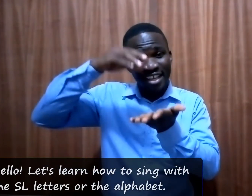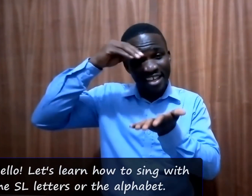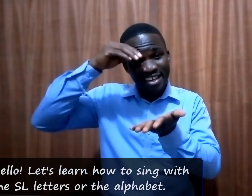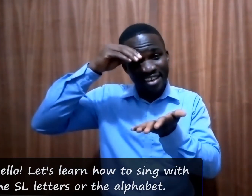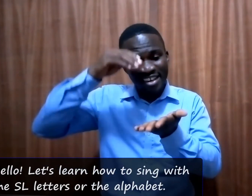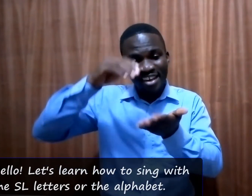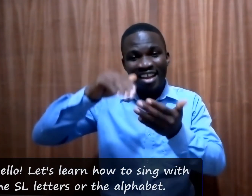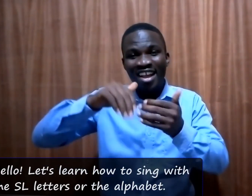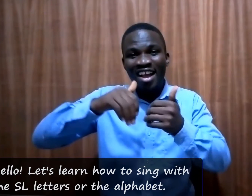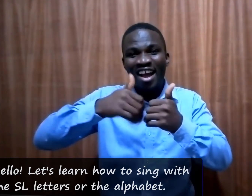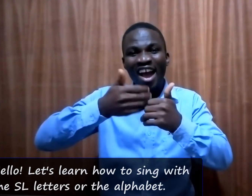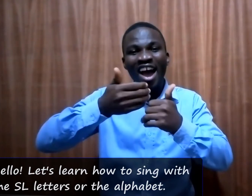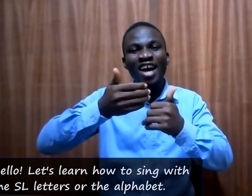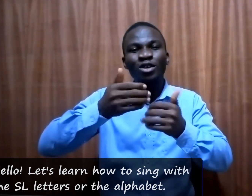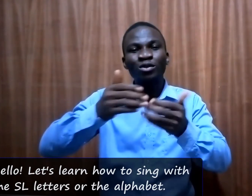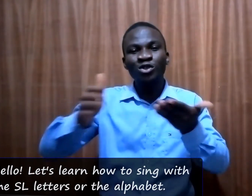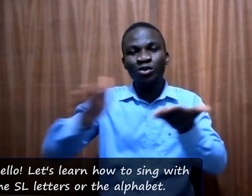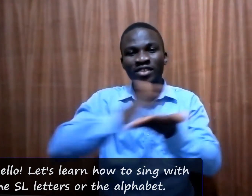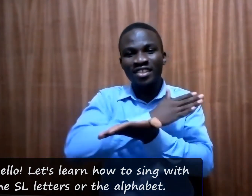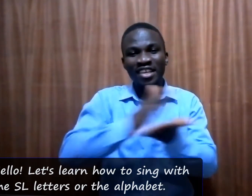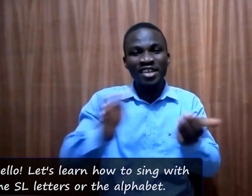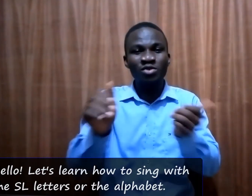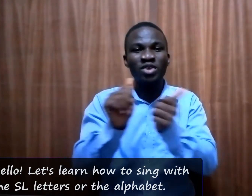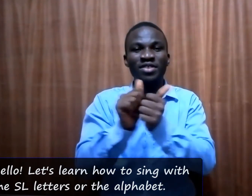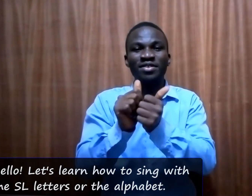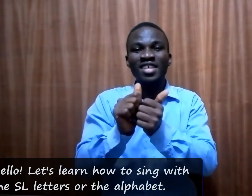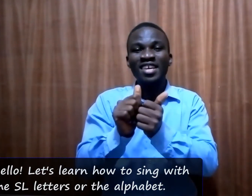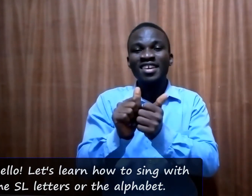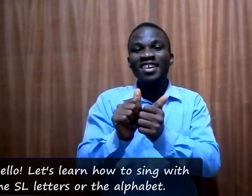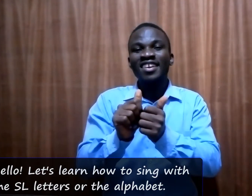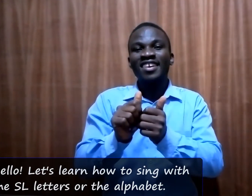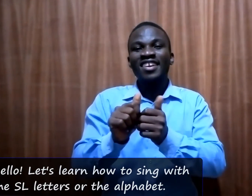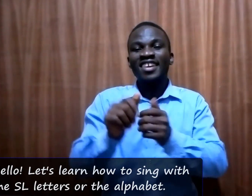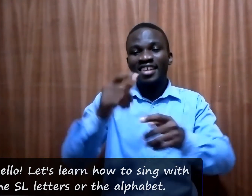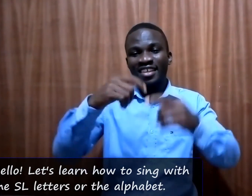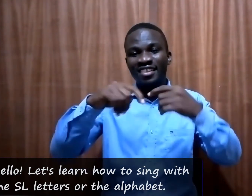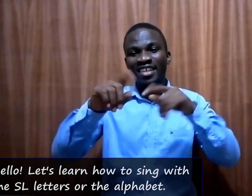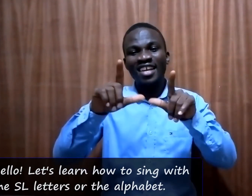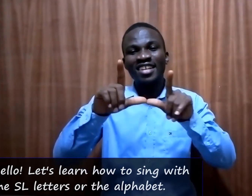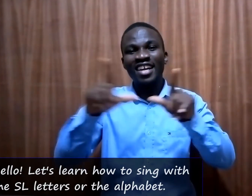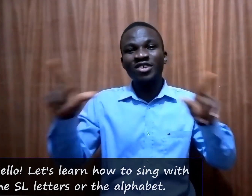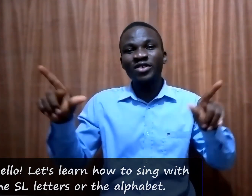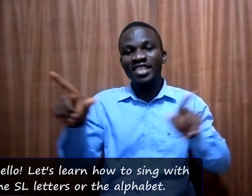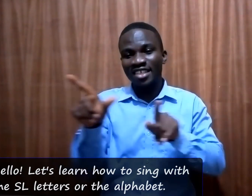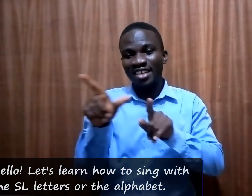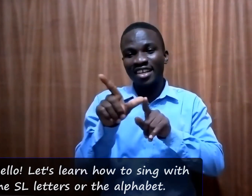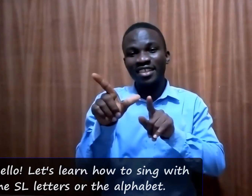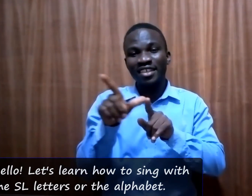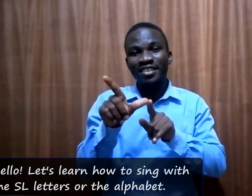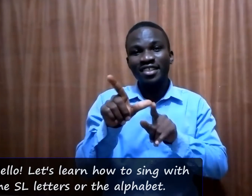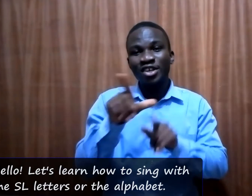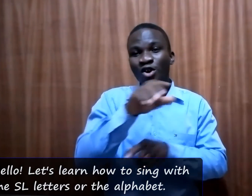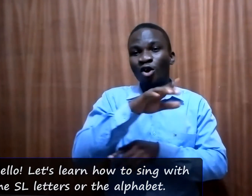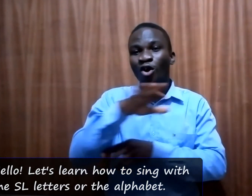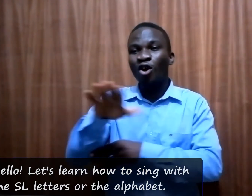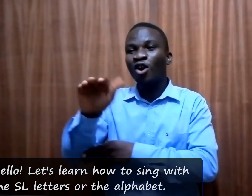learn how to sing with the sign language letters or